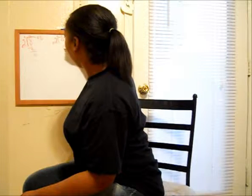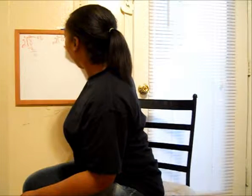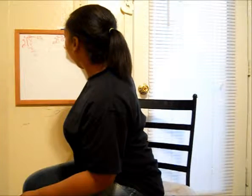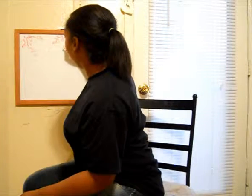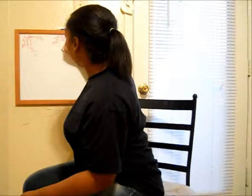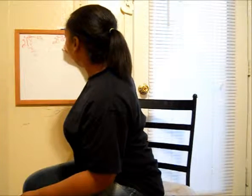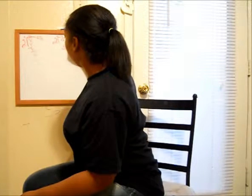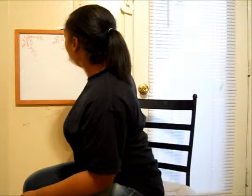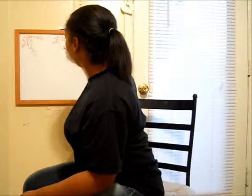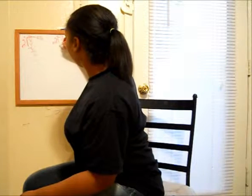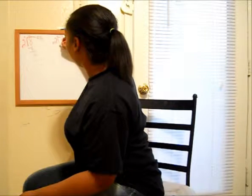8.